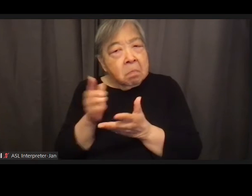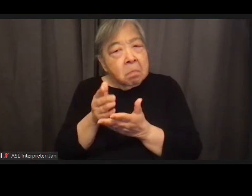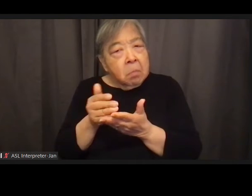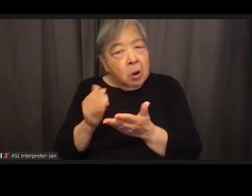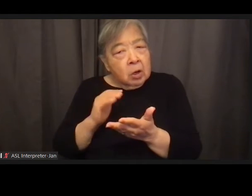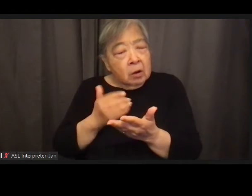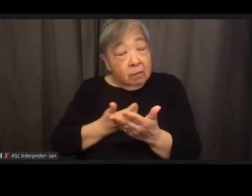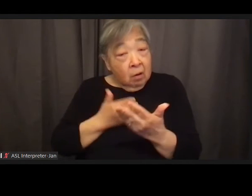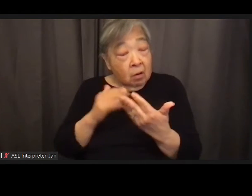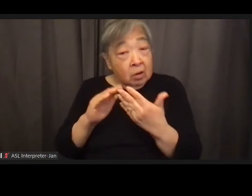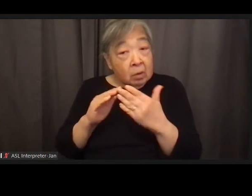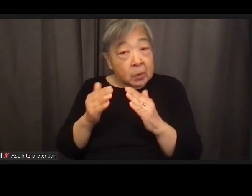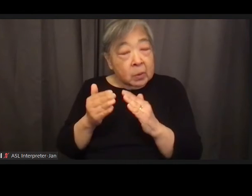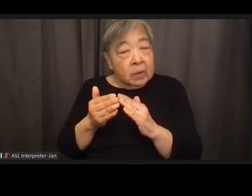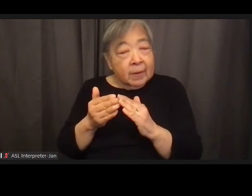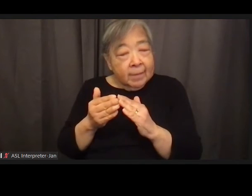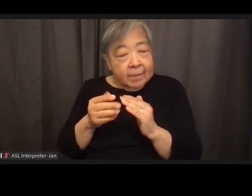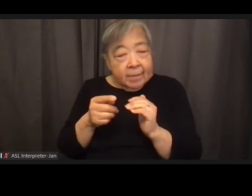they had problems